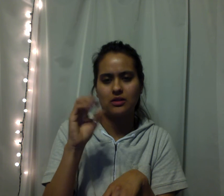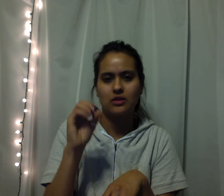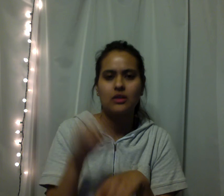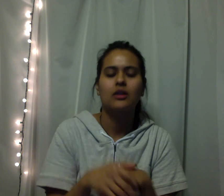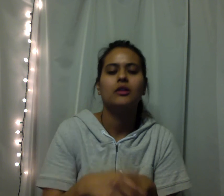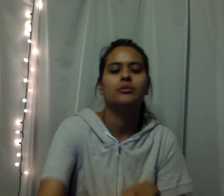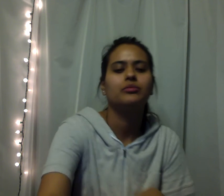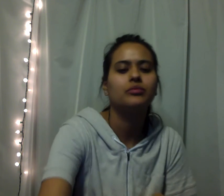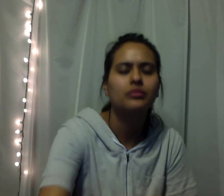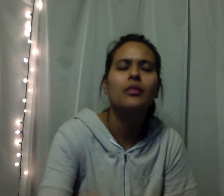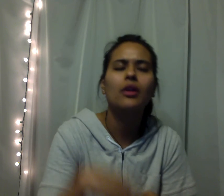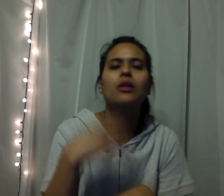the pan hits